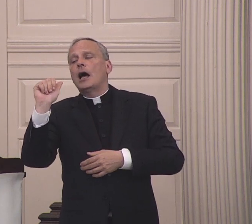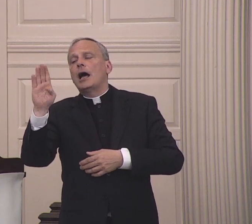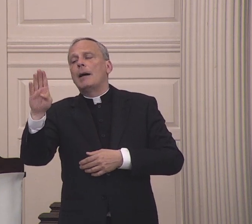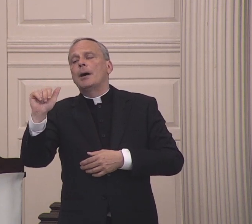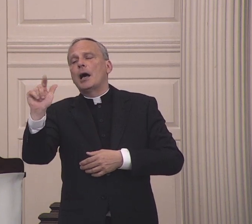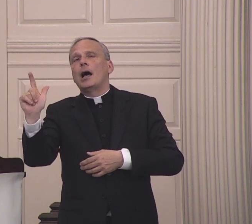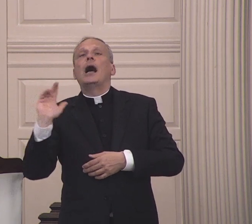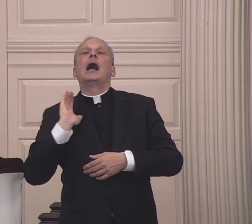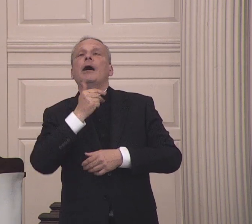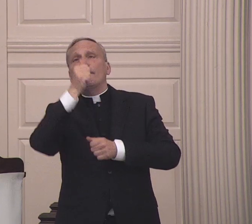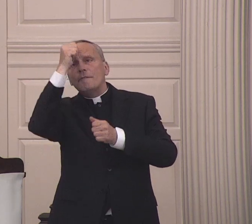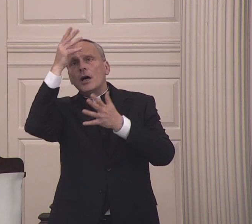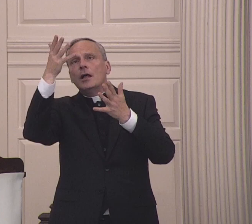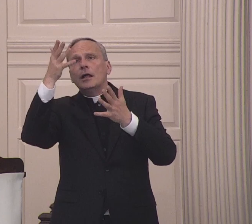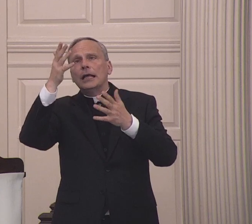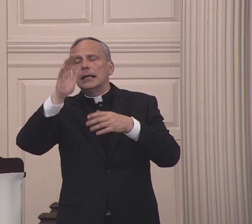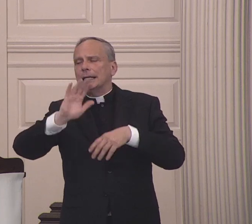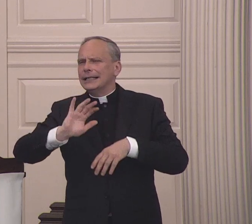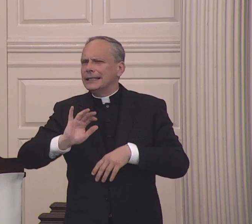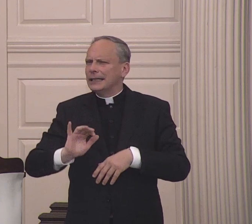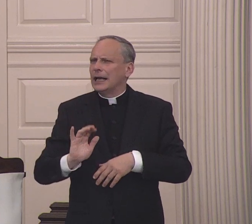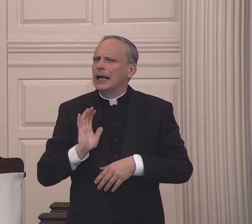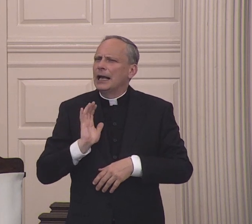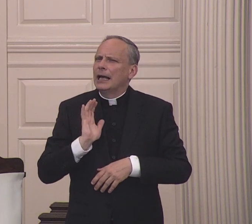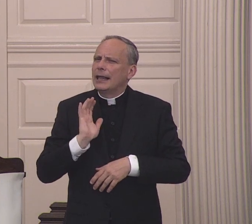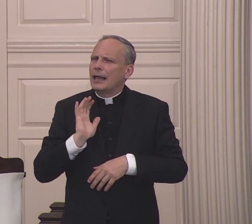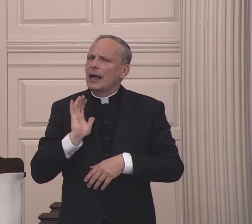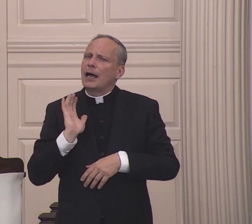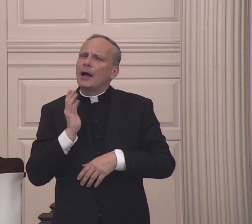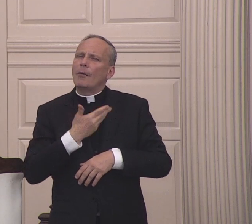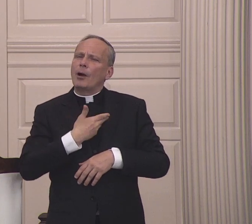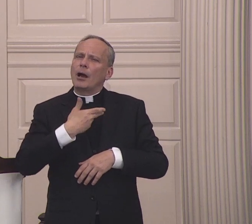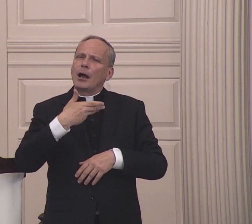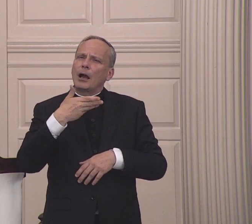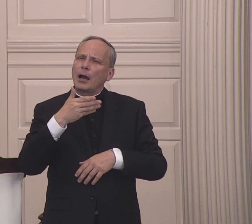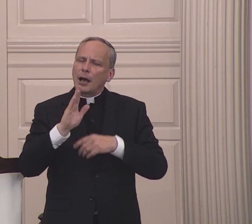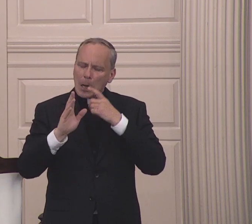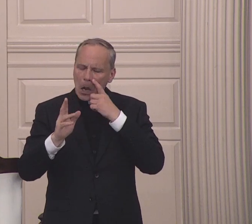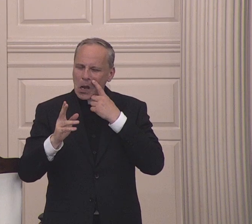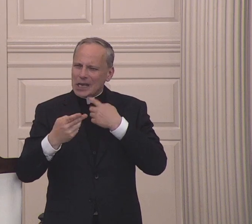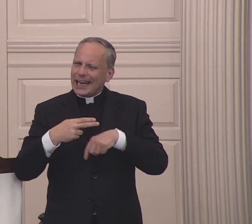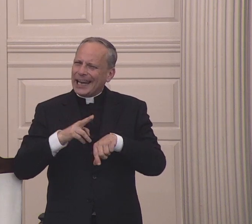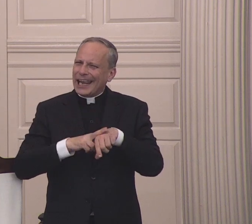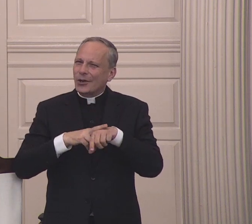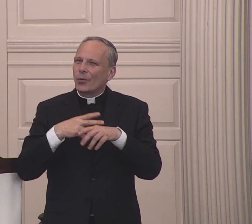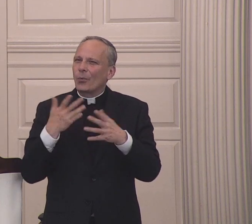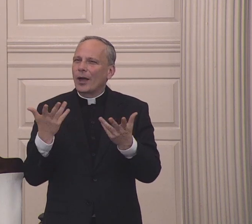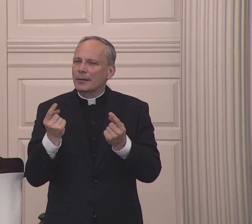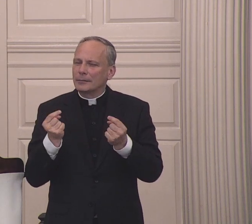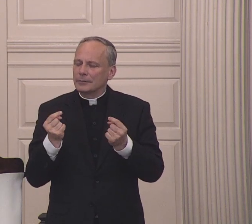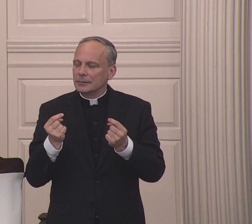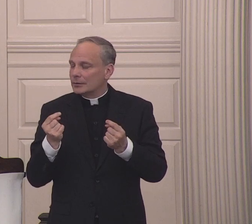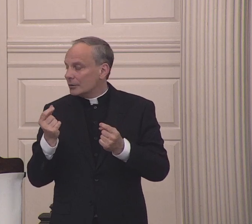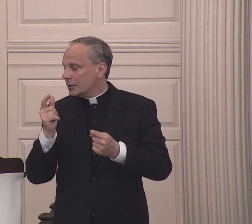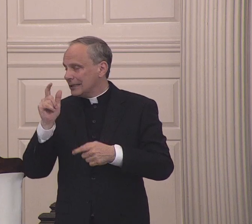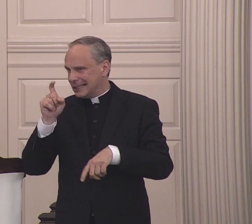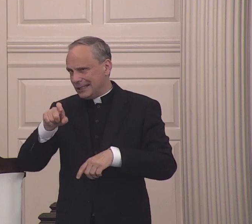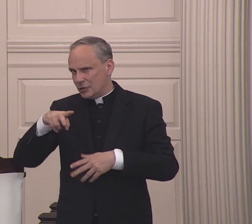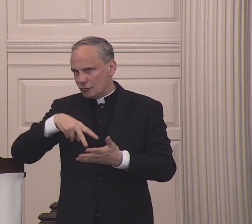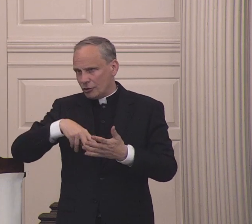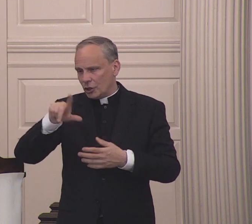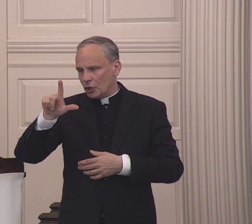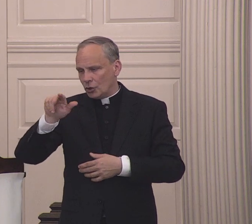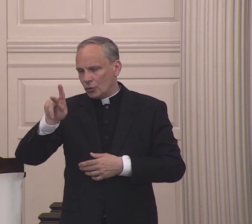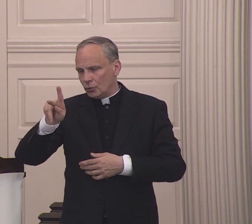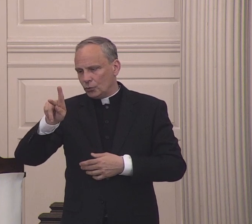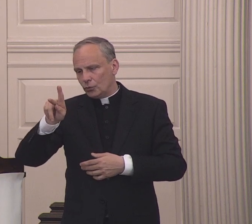What is the nature of this God? You need to read Luke chapter 15 to get to know more about this God and